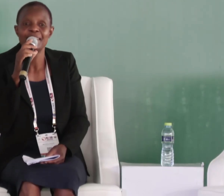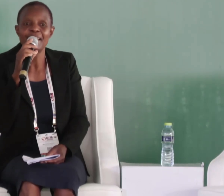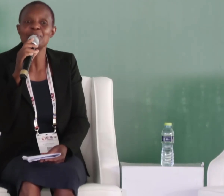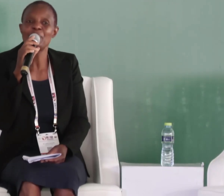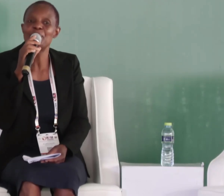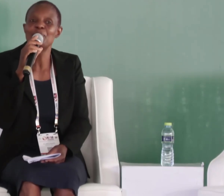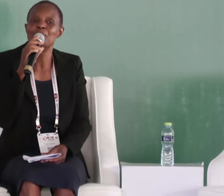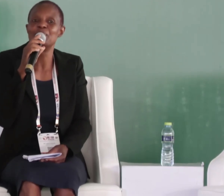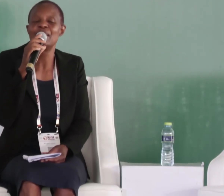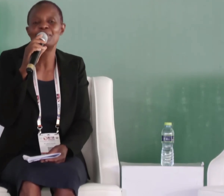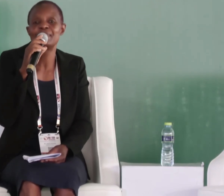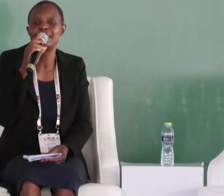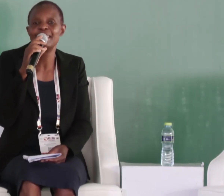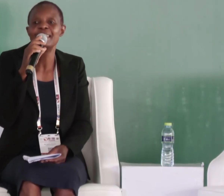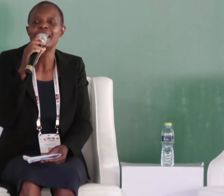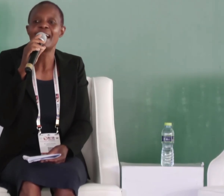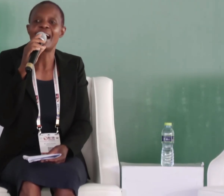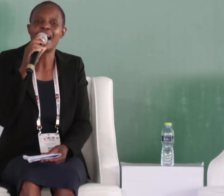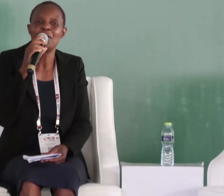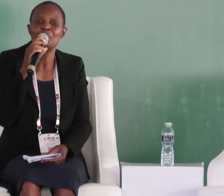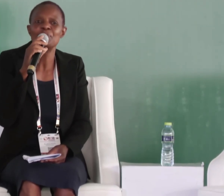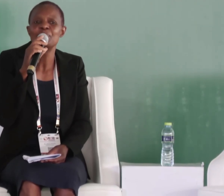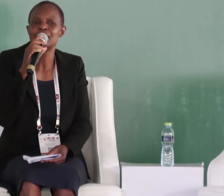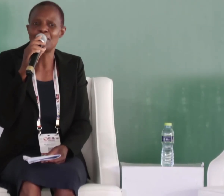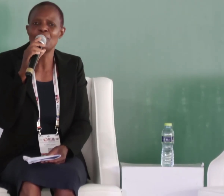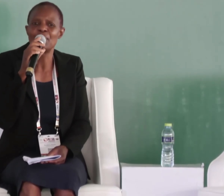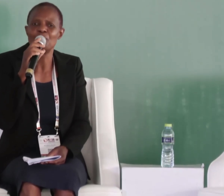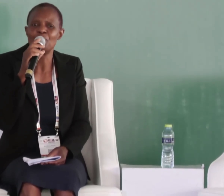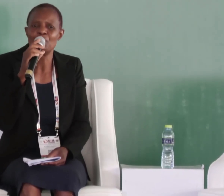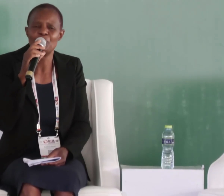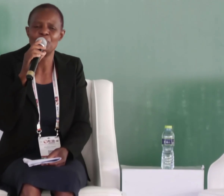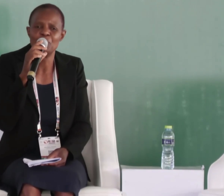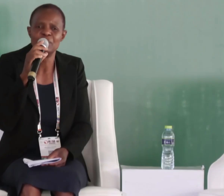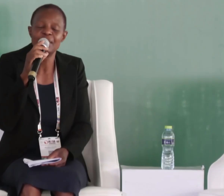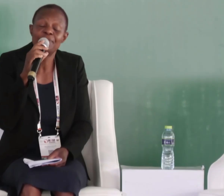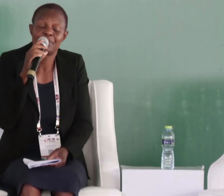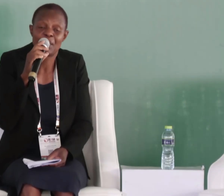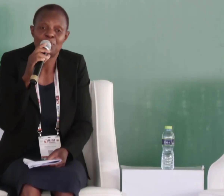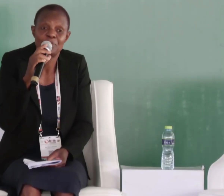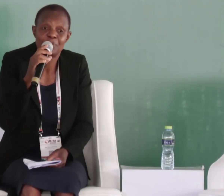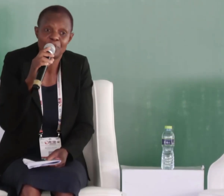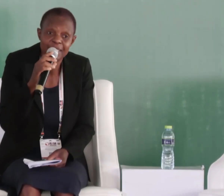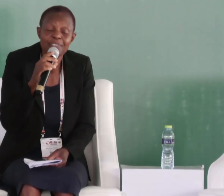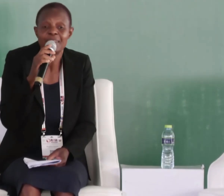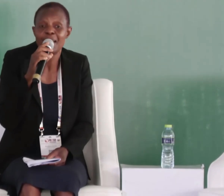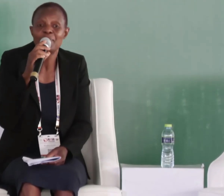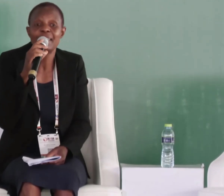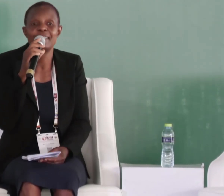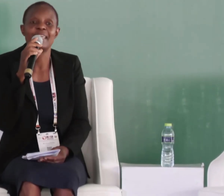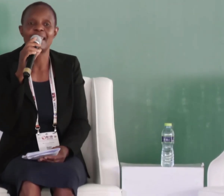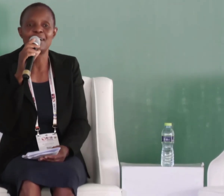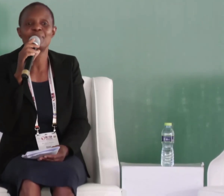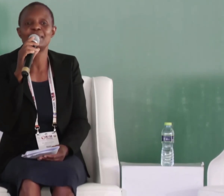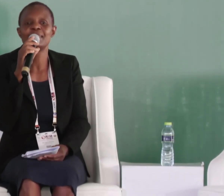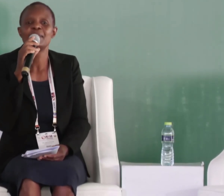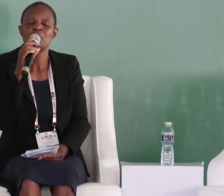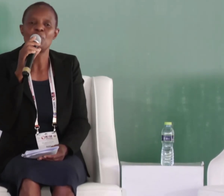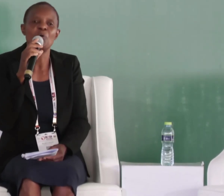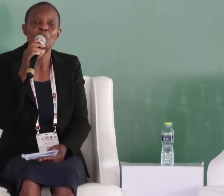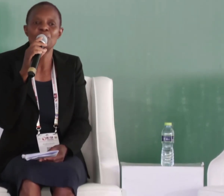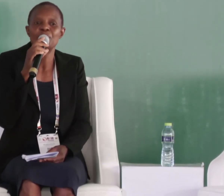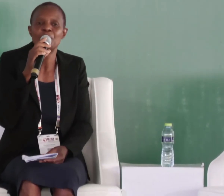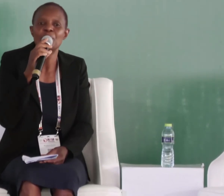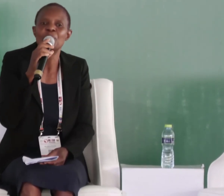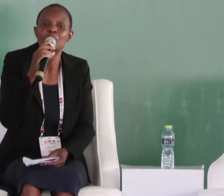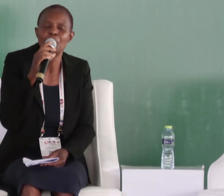incentives, that's when we would now see how someone would, if they would continue coming in their numbers